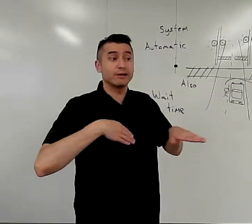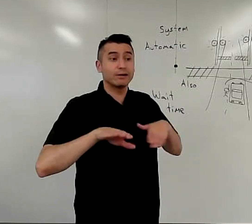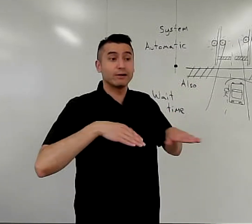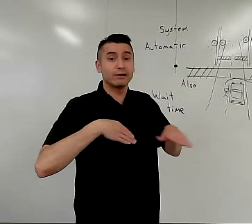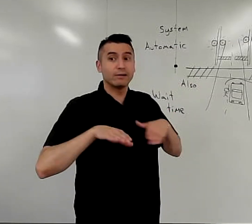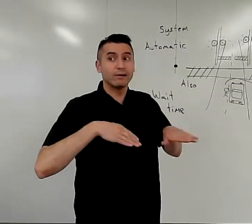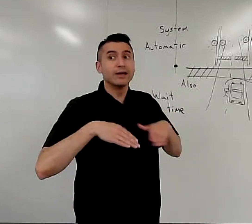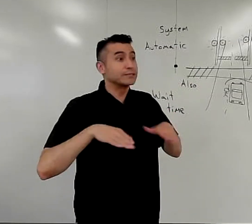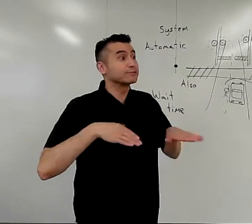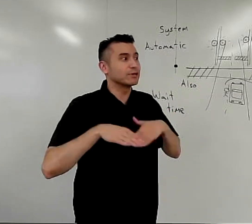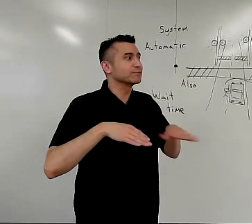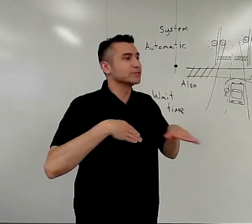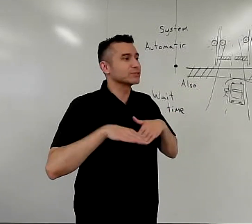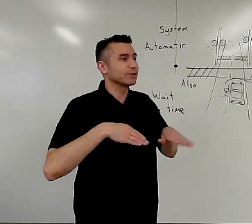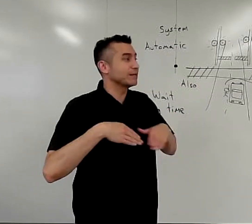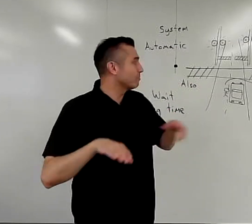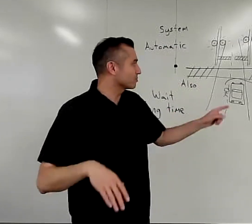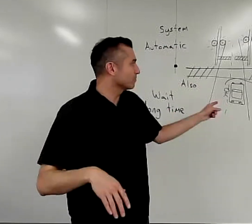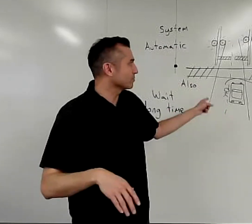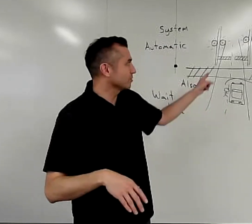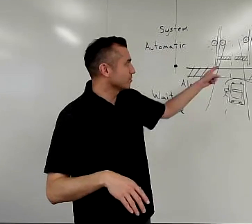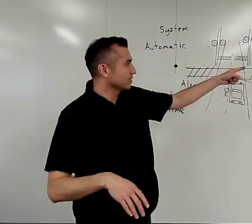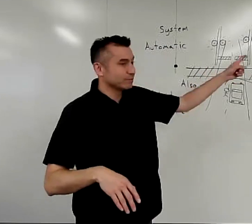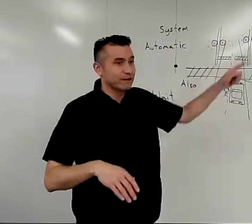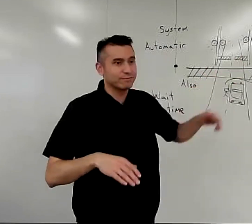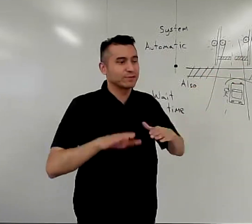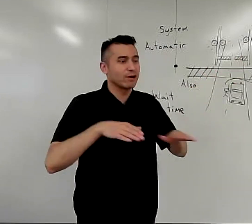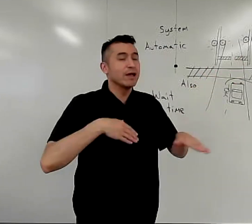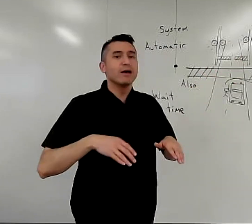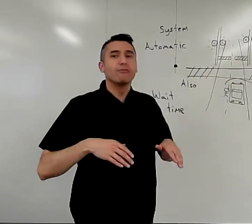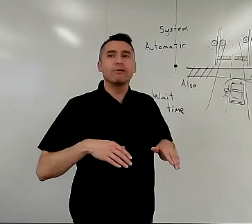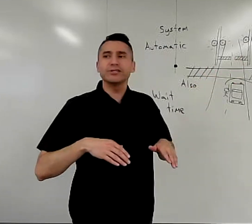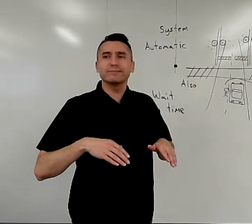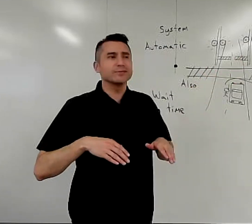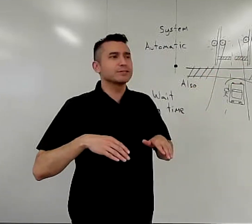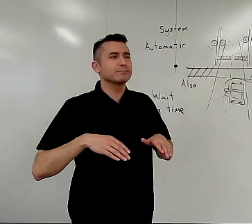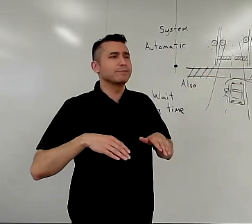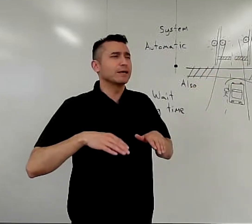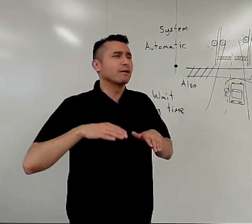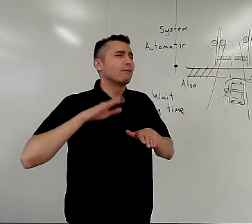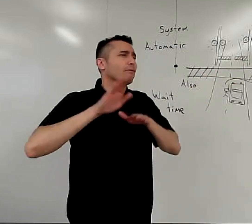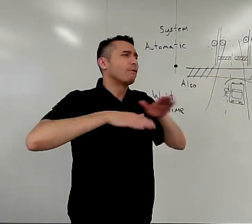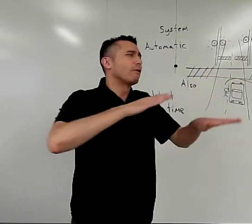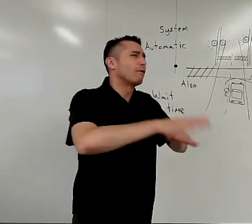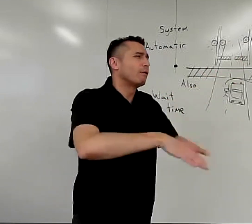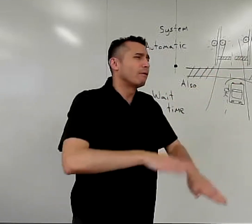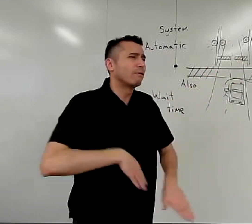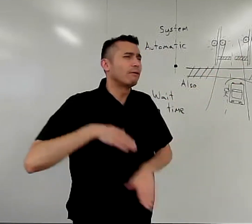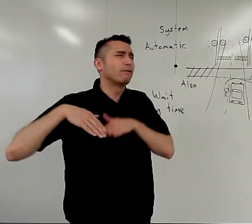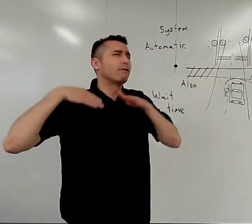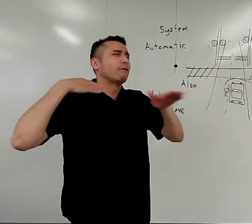here? This was also in the story. He walked over to the building right from the car. What do you suppose this would be?